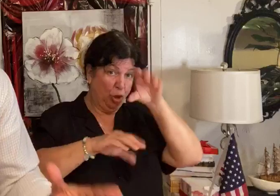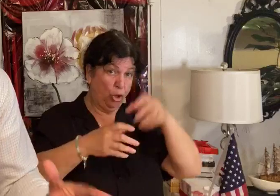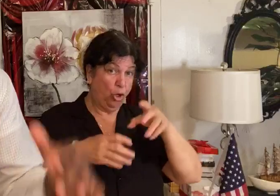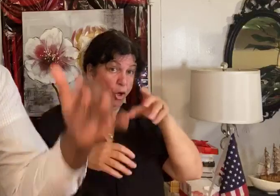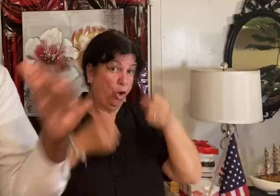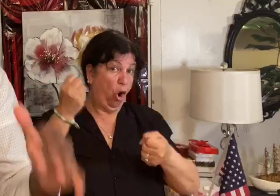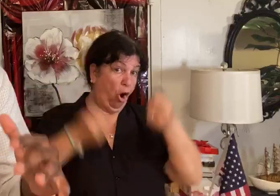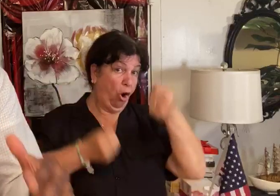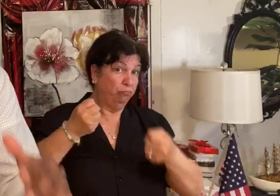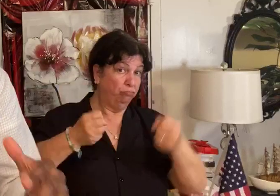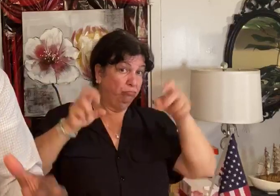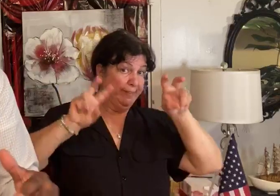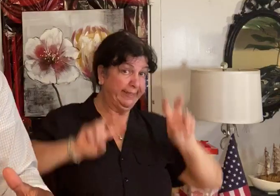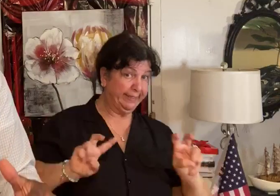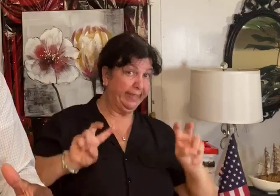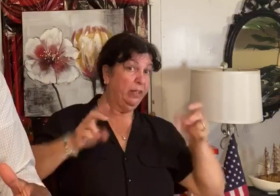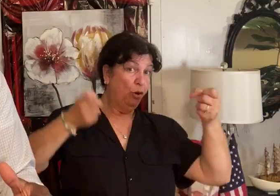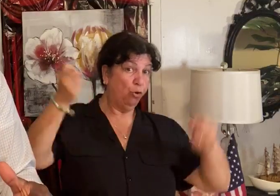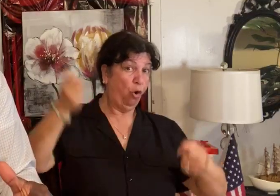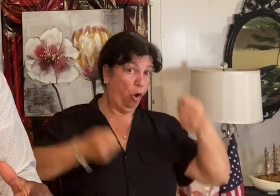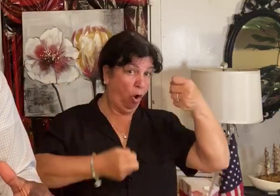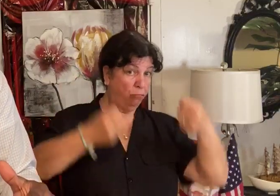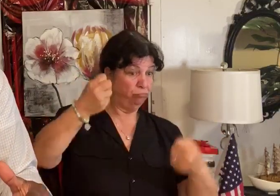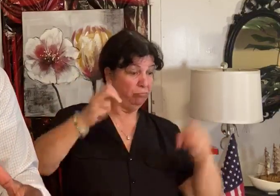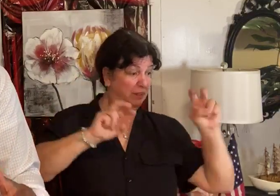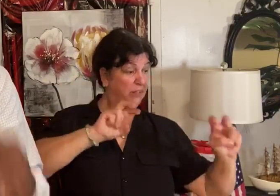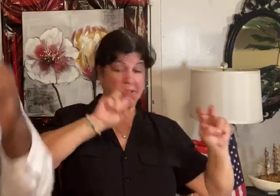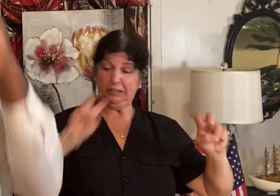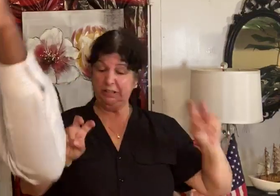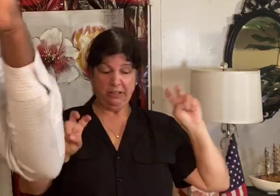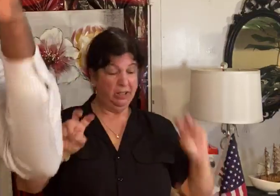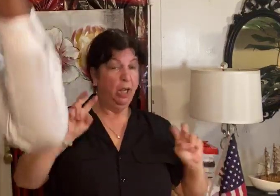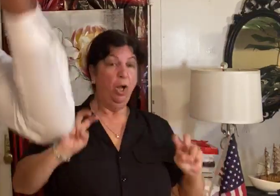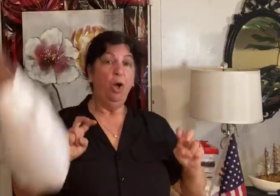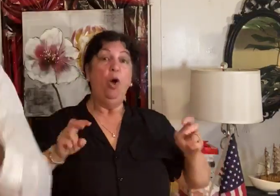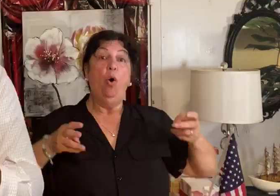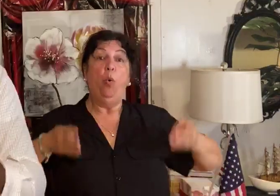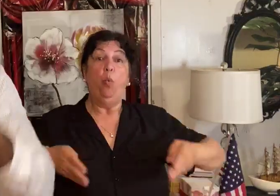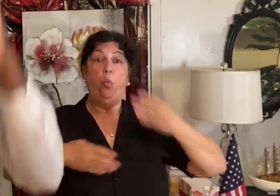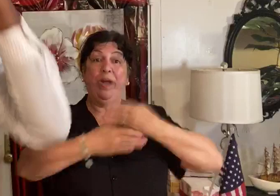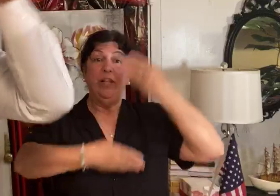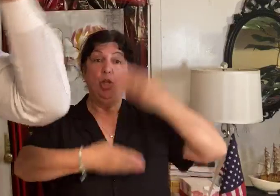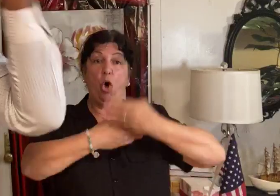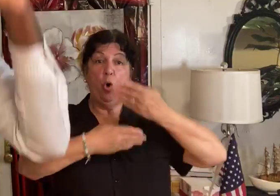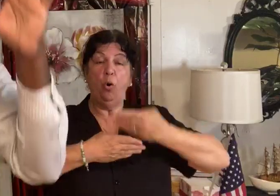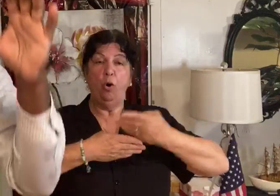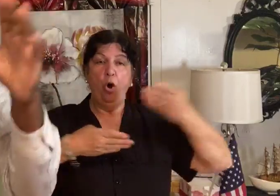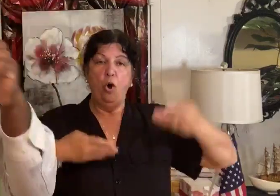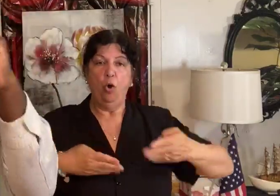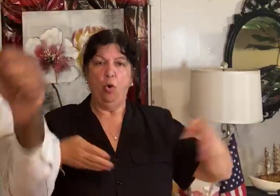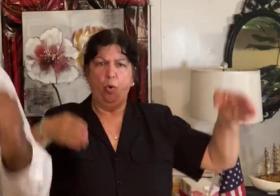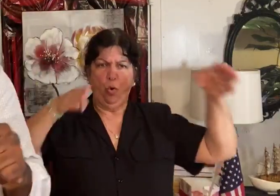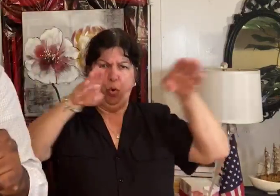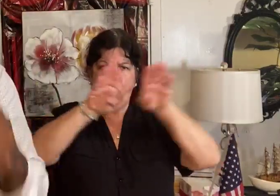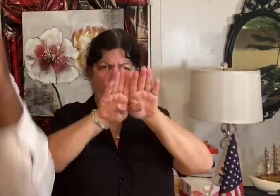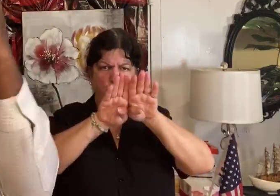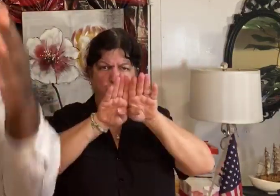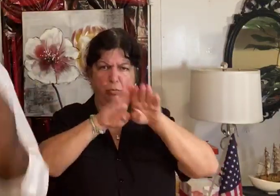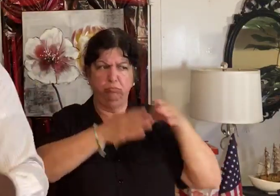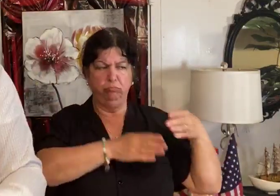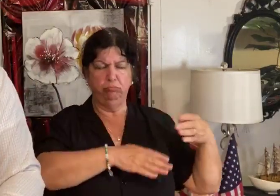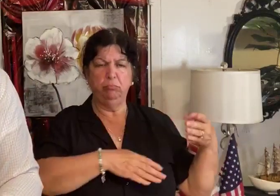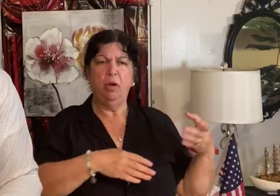windows closed, sitting in their cars, and the preacher outside with their